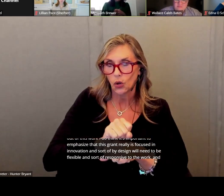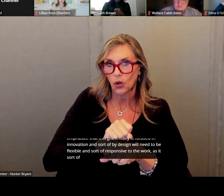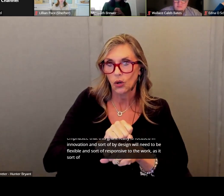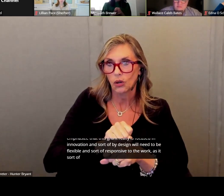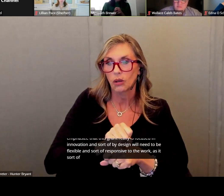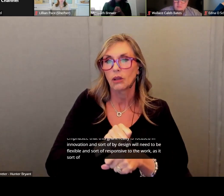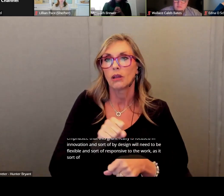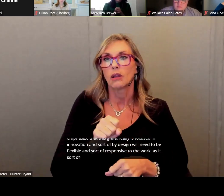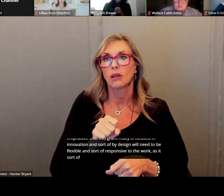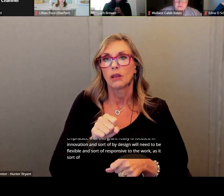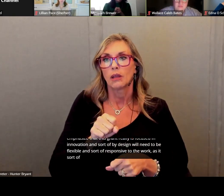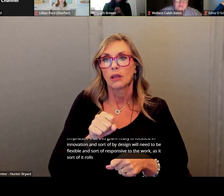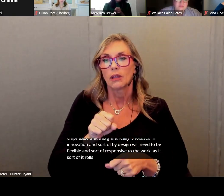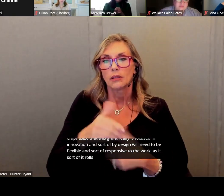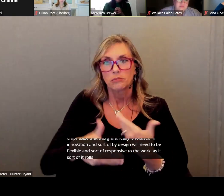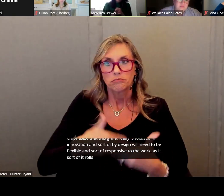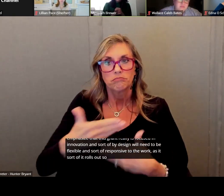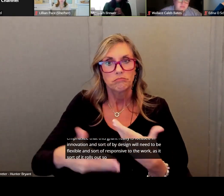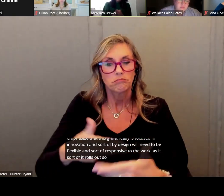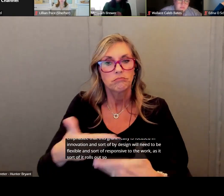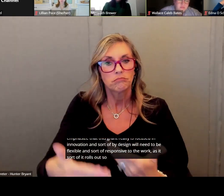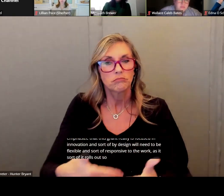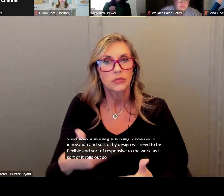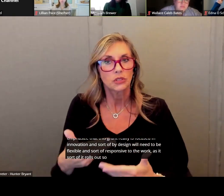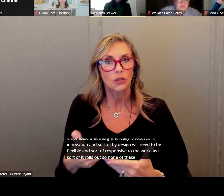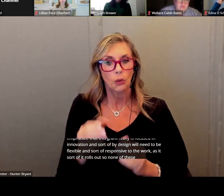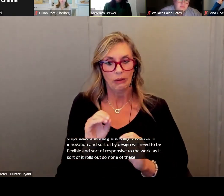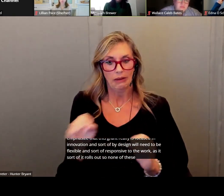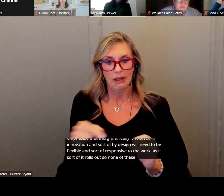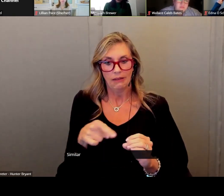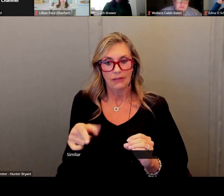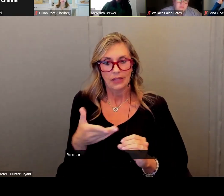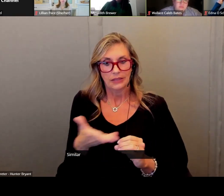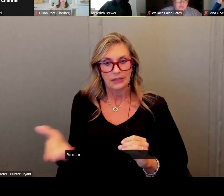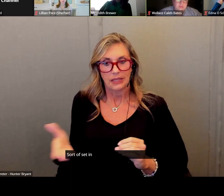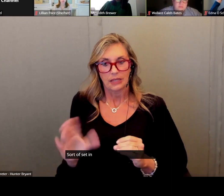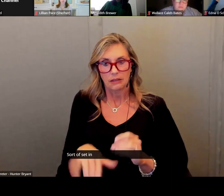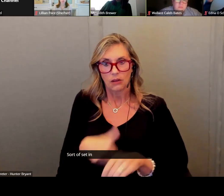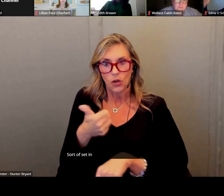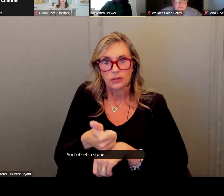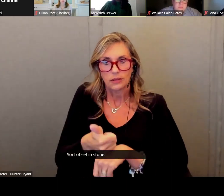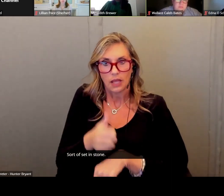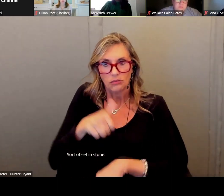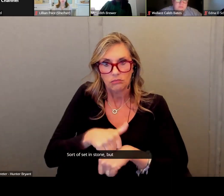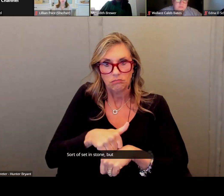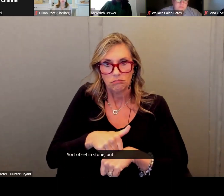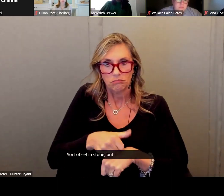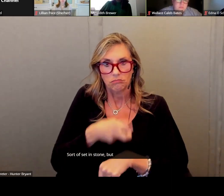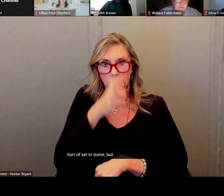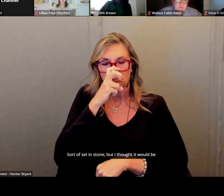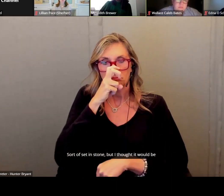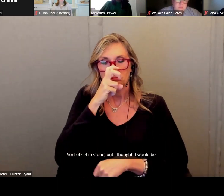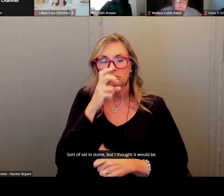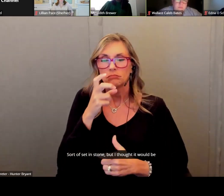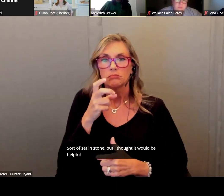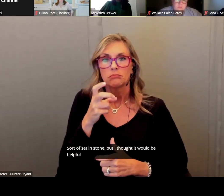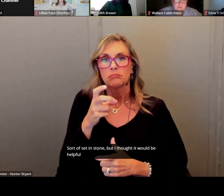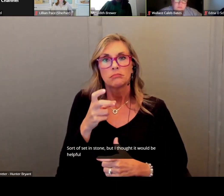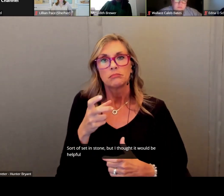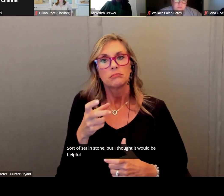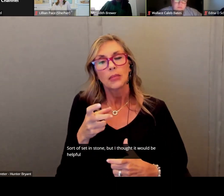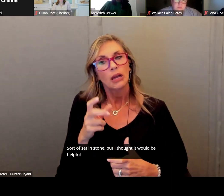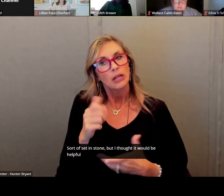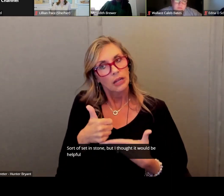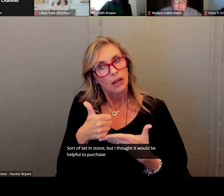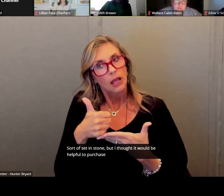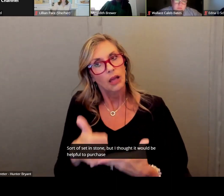it rolls out. So none of these things are sort of set in stone, but I thought it would be helpful to